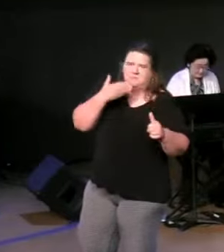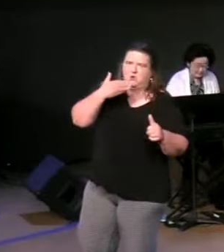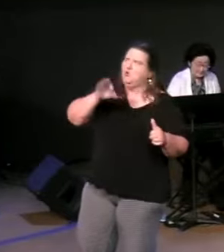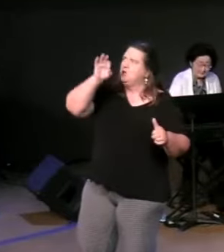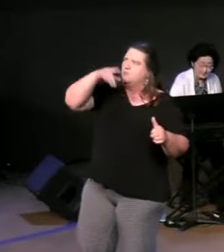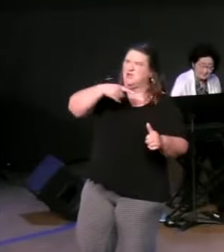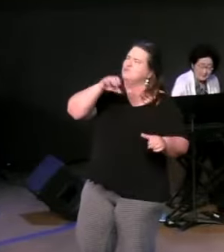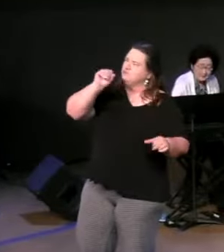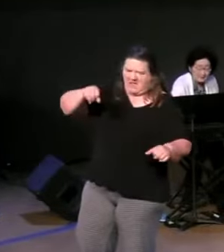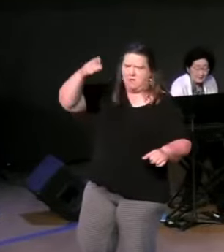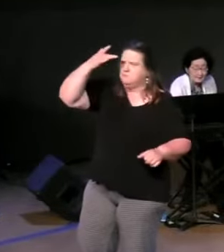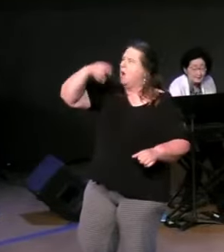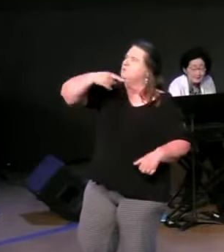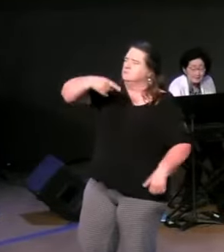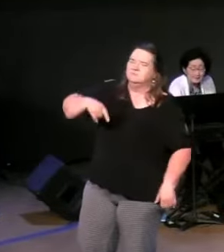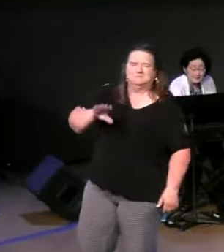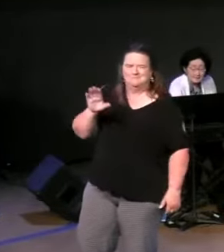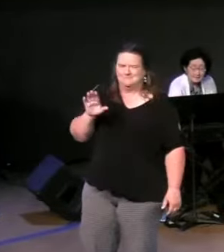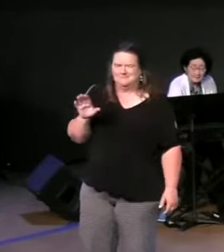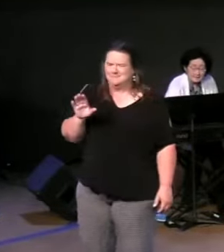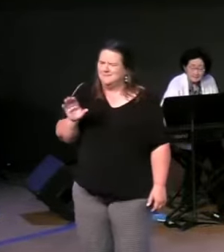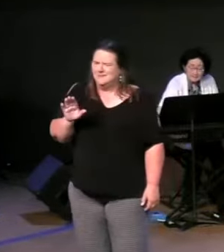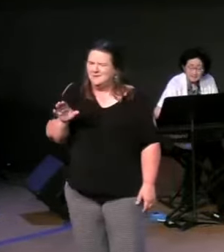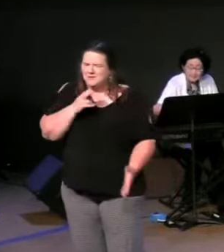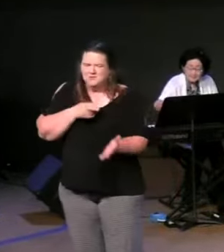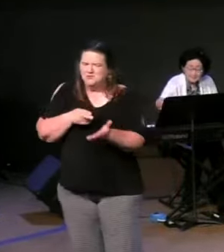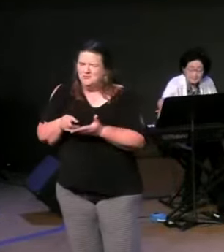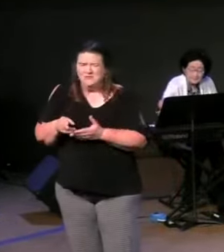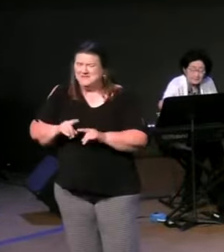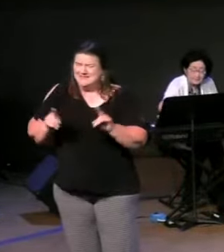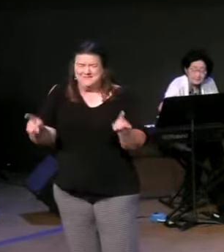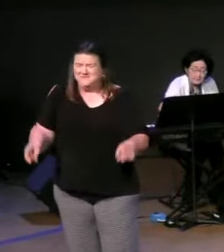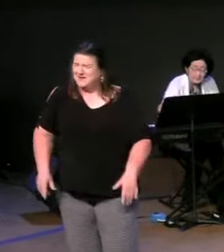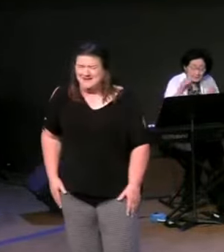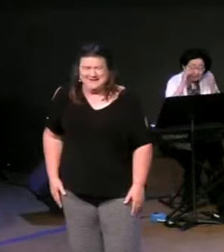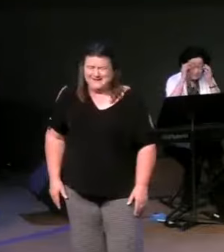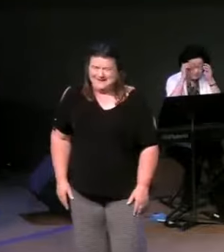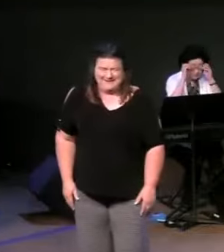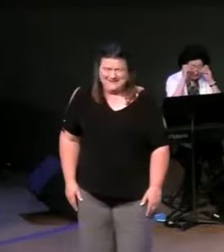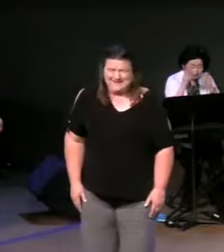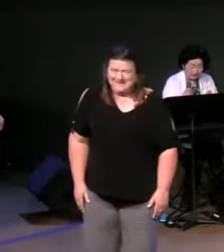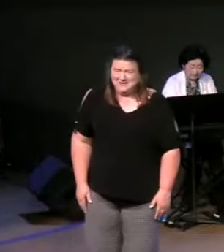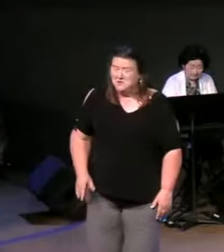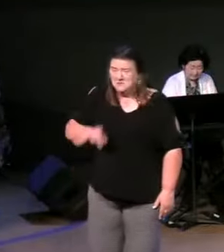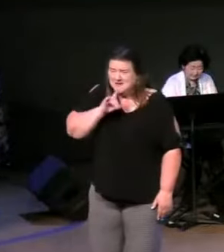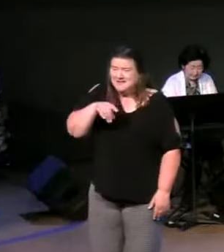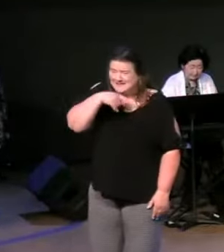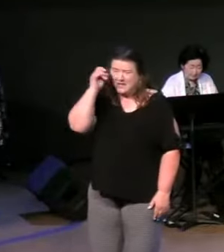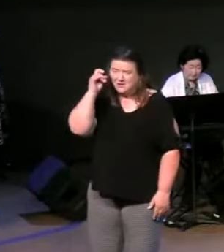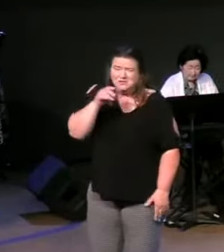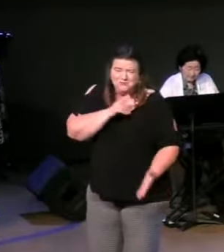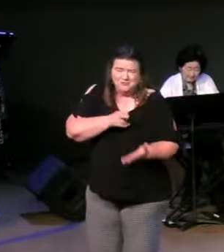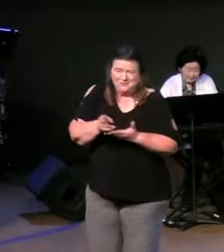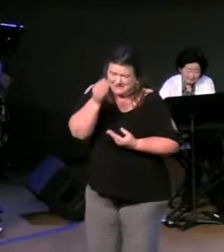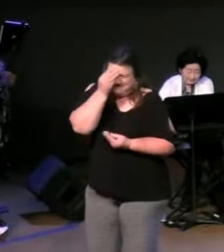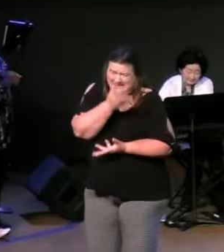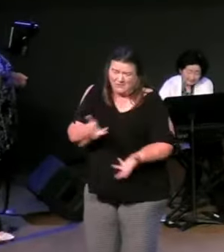preaching and doing all of these things. But the truth is far more rocky and far more ugly, I'm afraid.